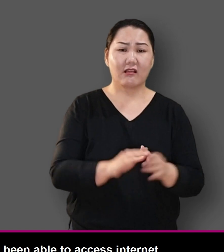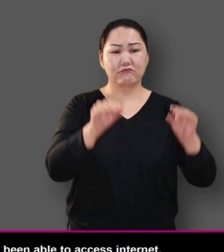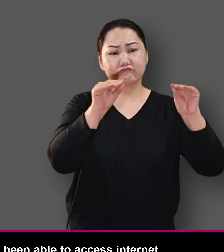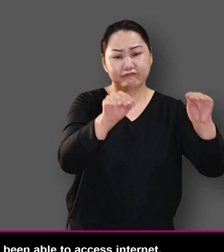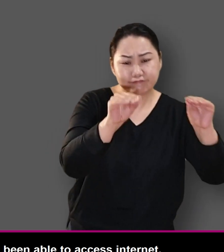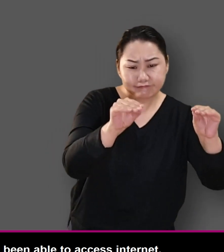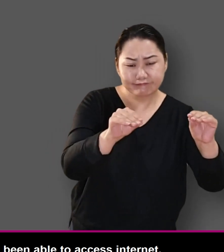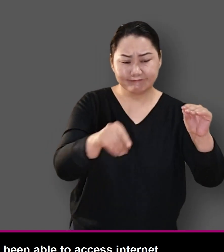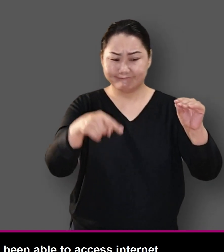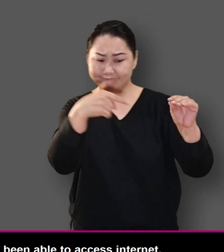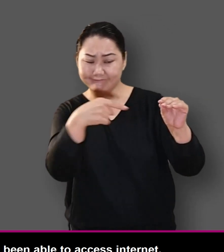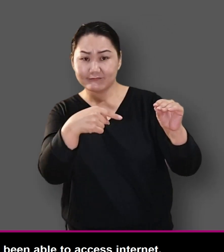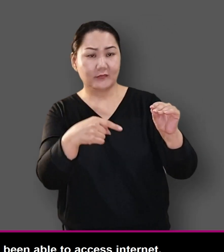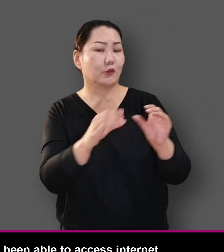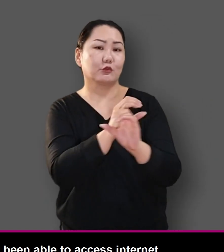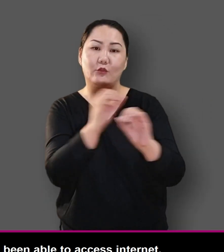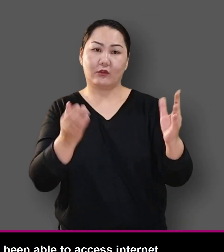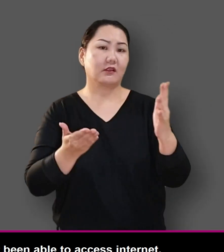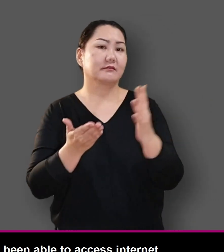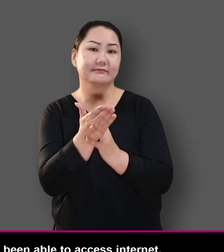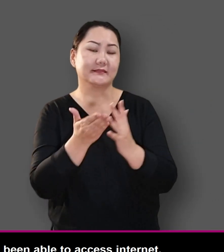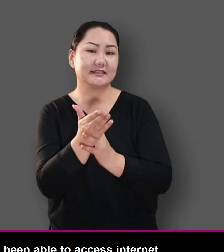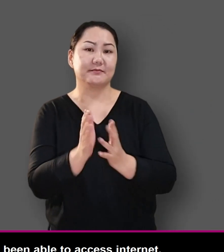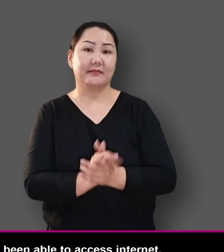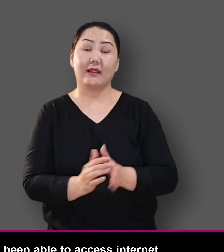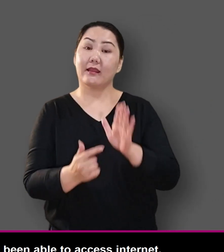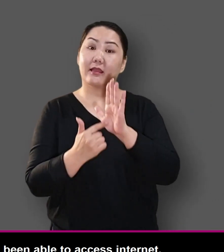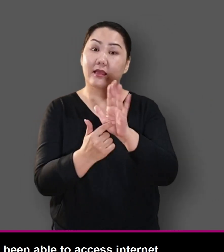many of whom have not been able to access internet,